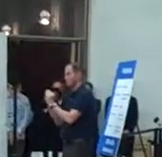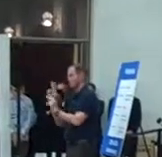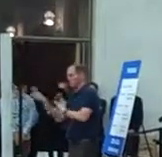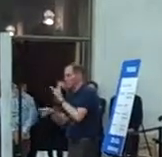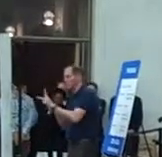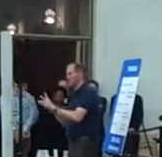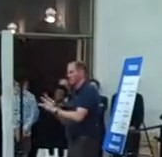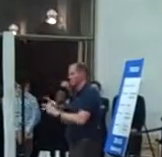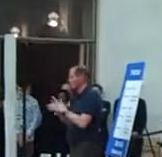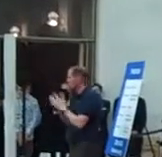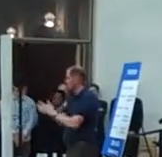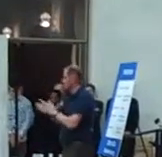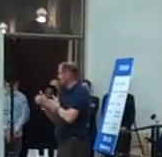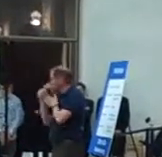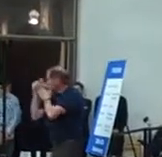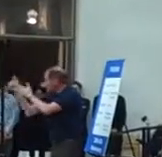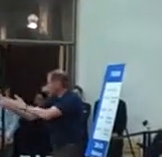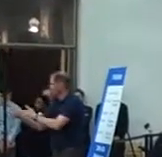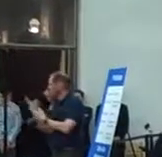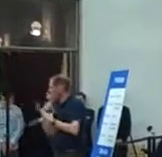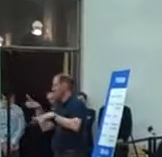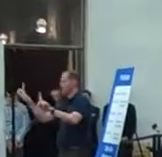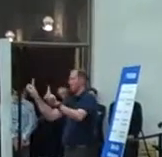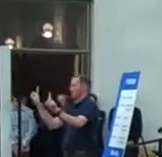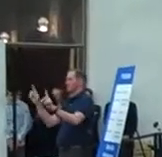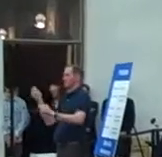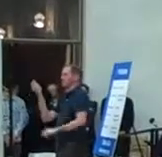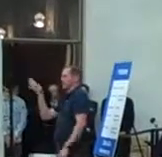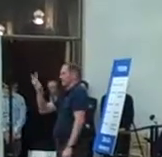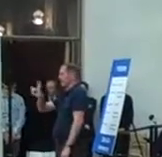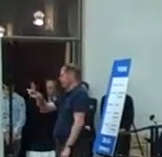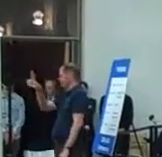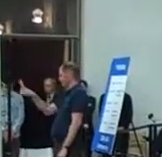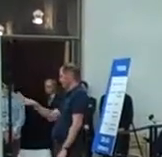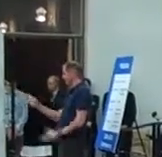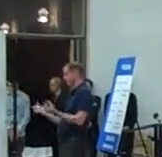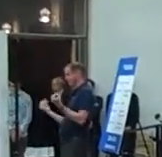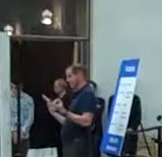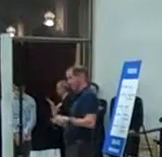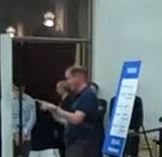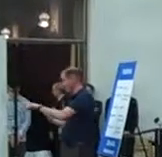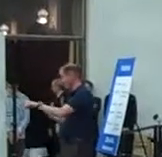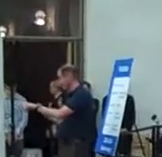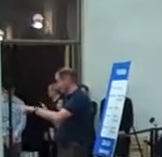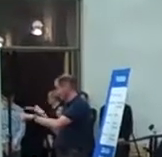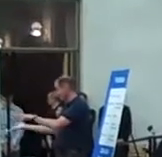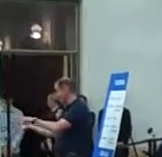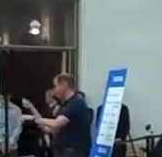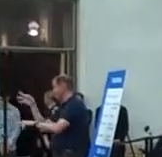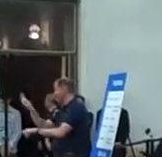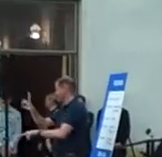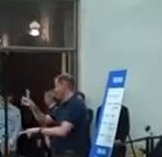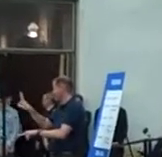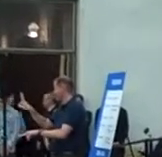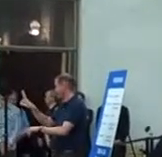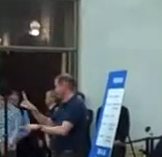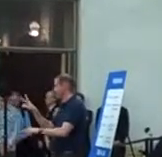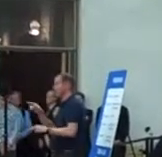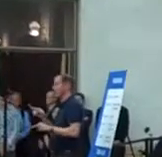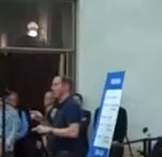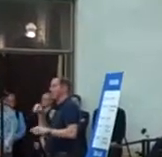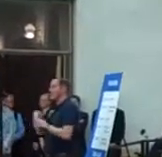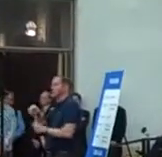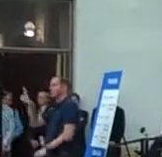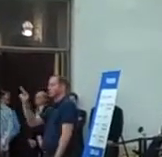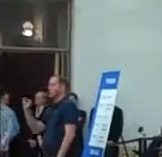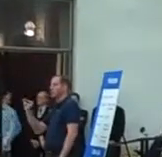organize, leading to 1977. And many of you may have been there in UN Plaza, and how appropriate,